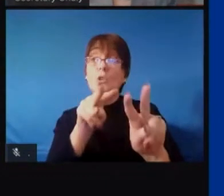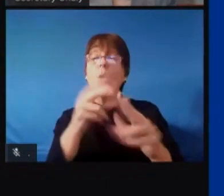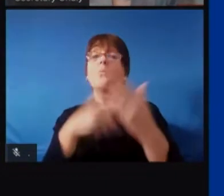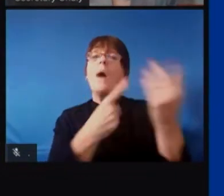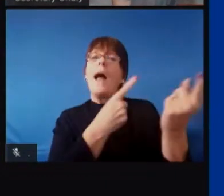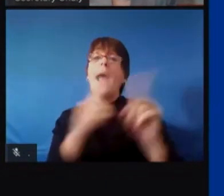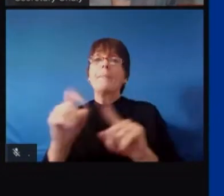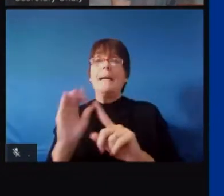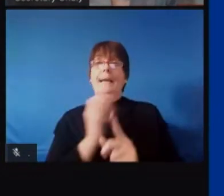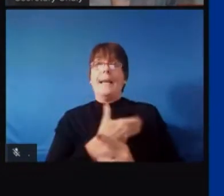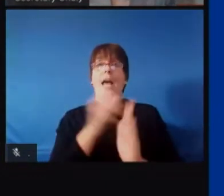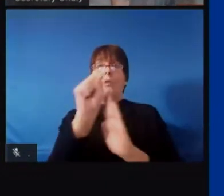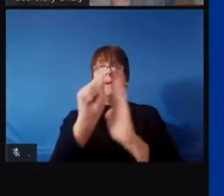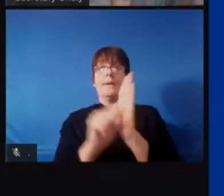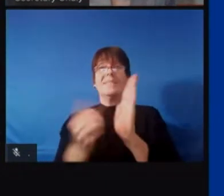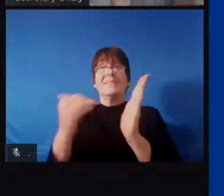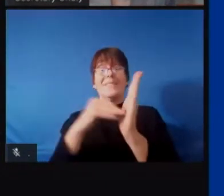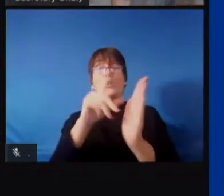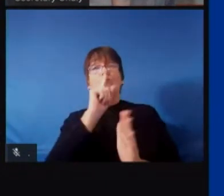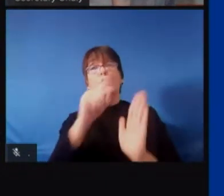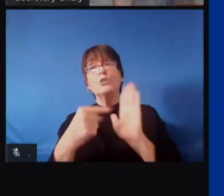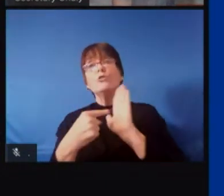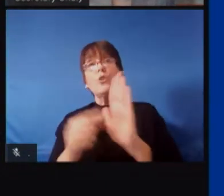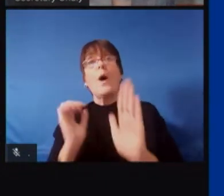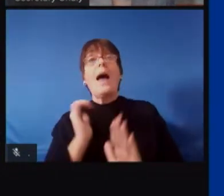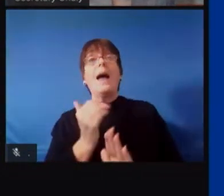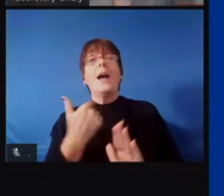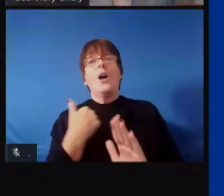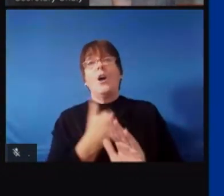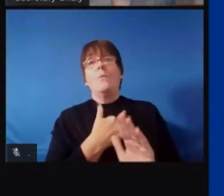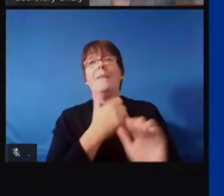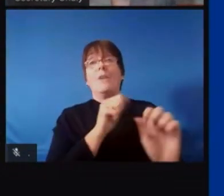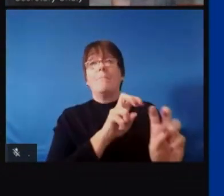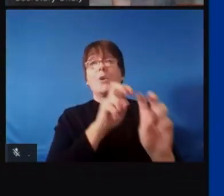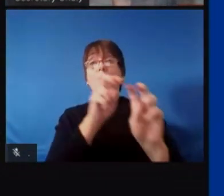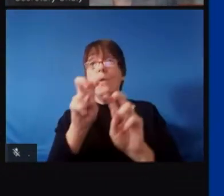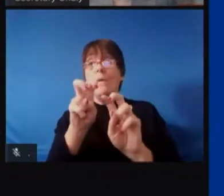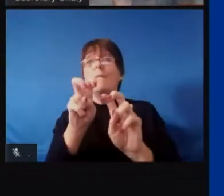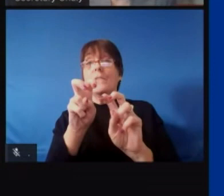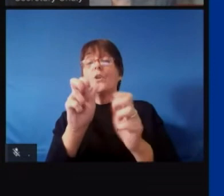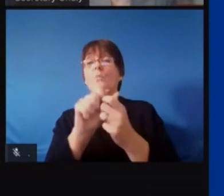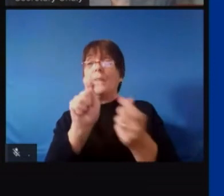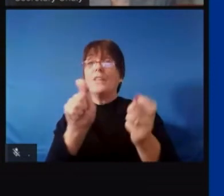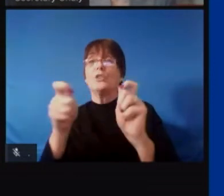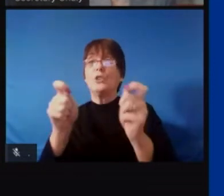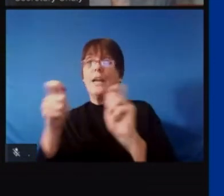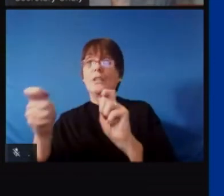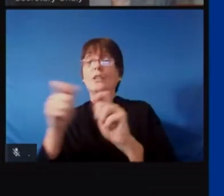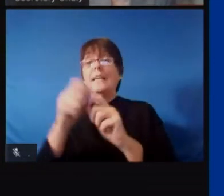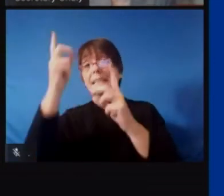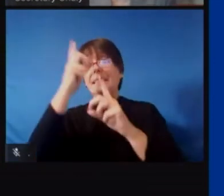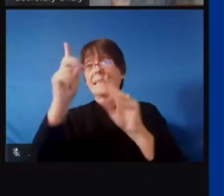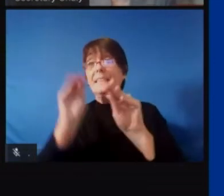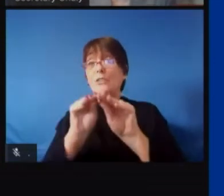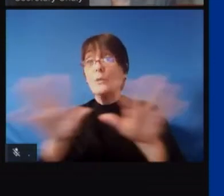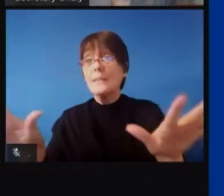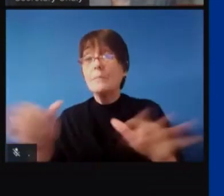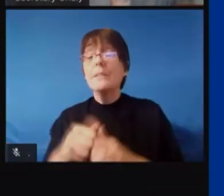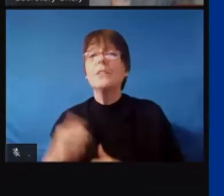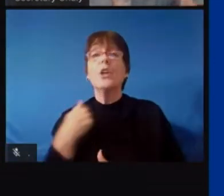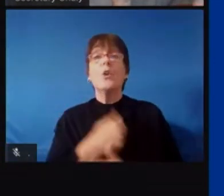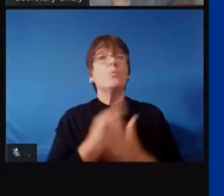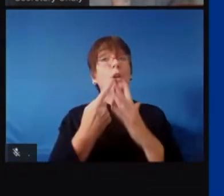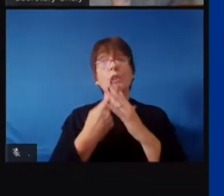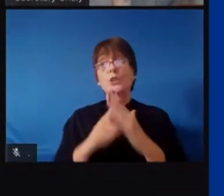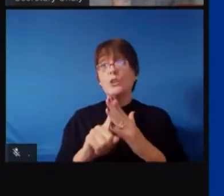in our state. And this again really shows us how we have moved as a state with the changes in disease transmission. So we started out